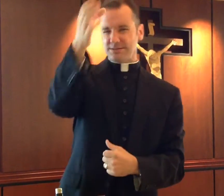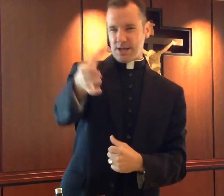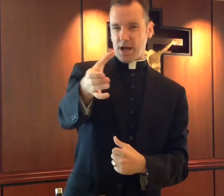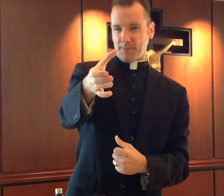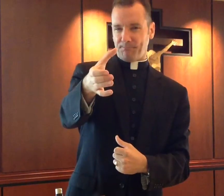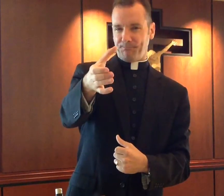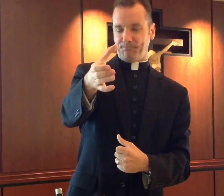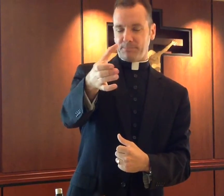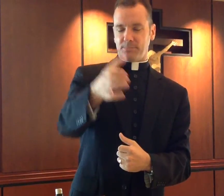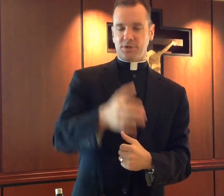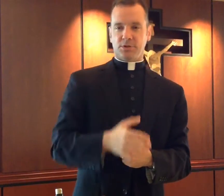understanding.